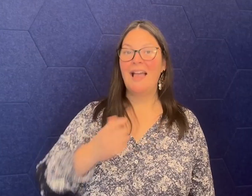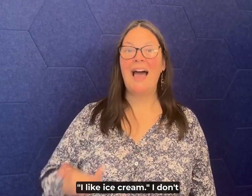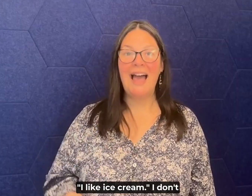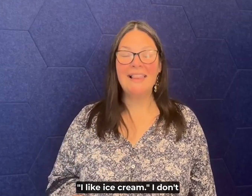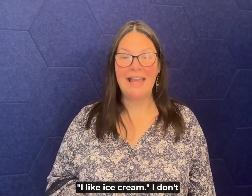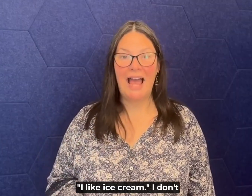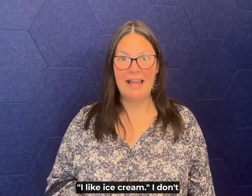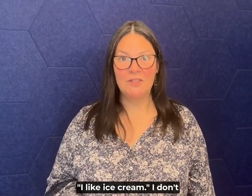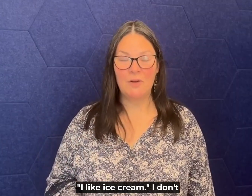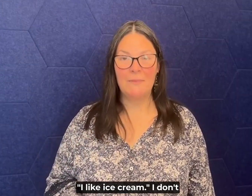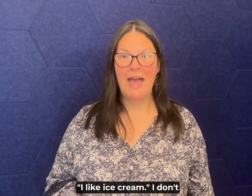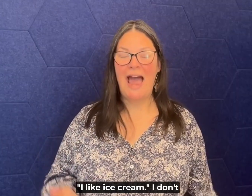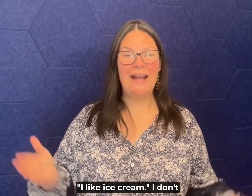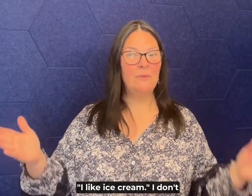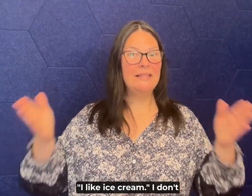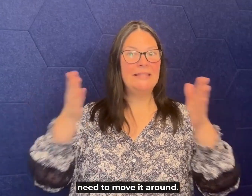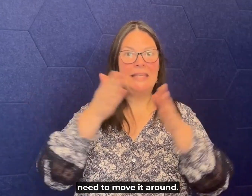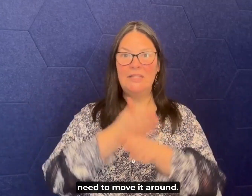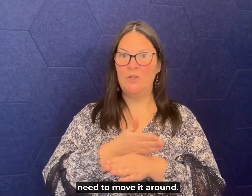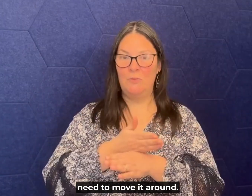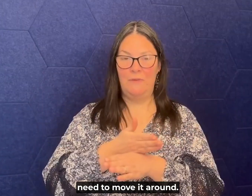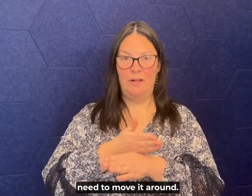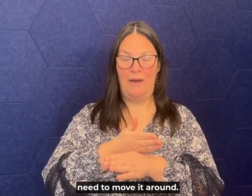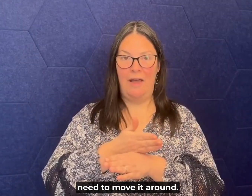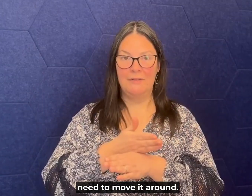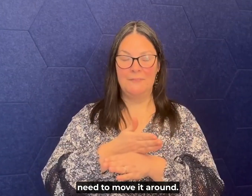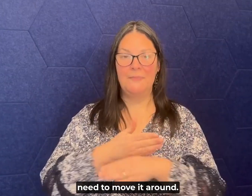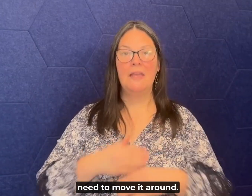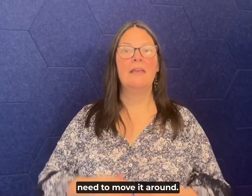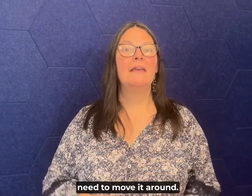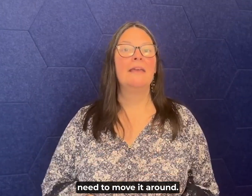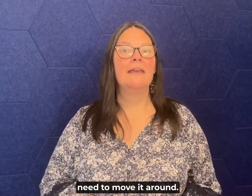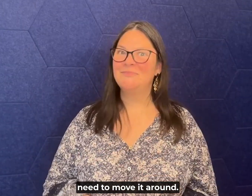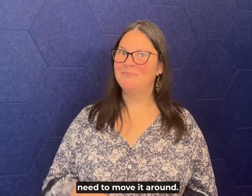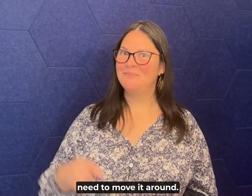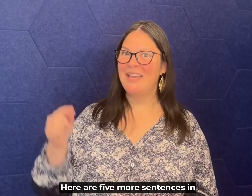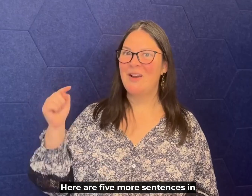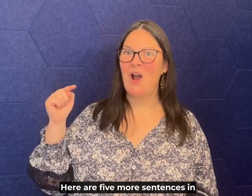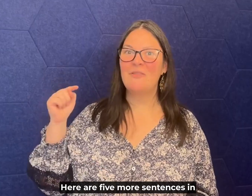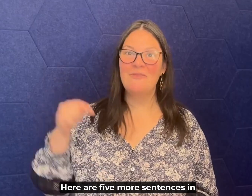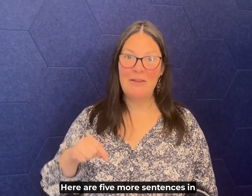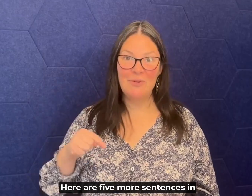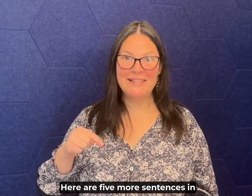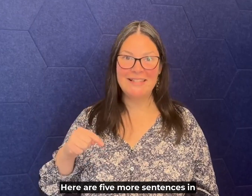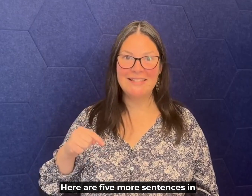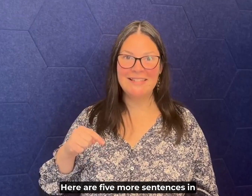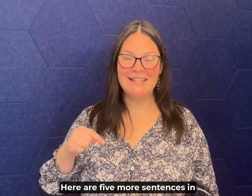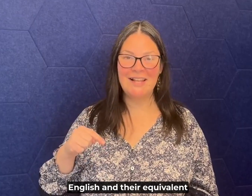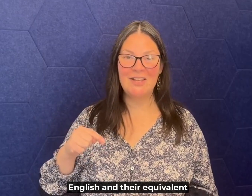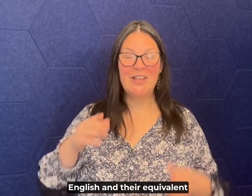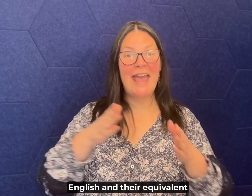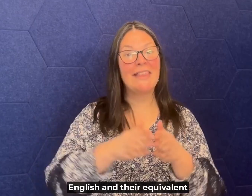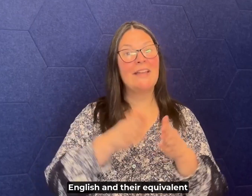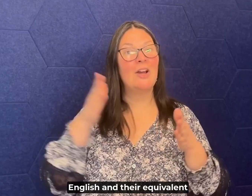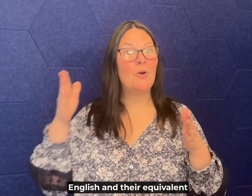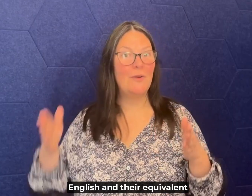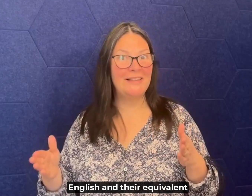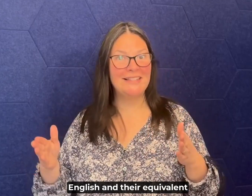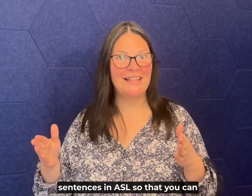I like ice cream. I don't need to move it around. Here are 5 more sentences in English and their equivalent